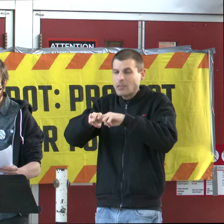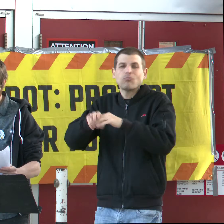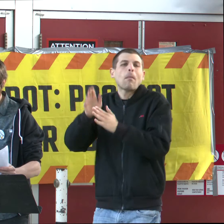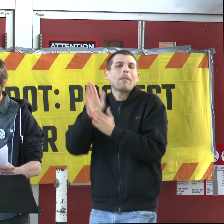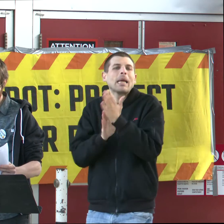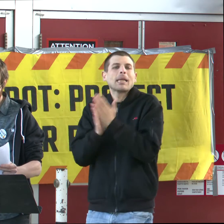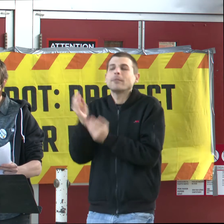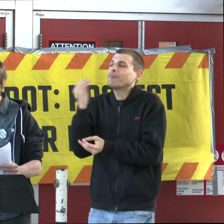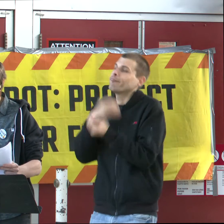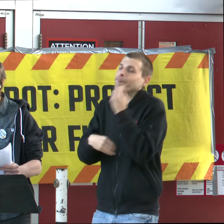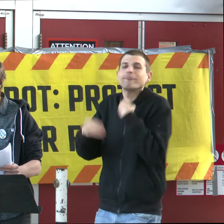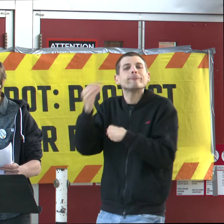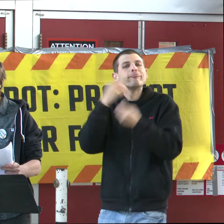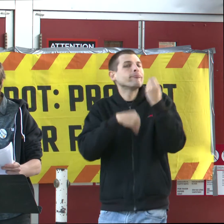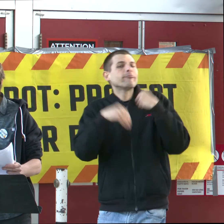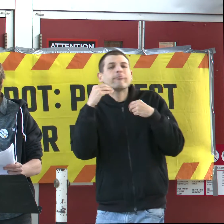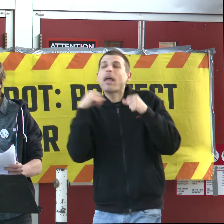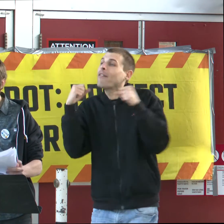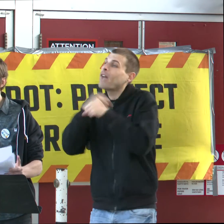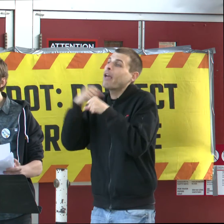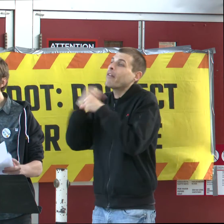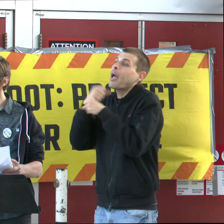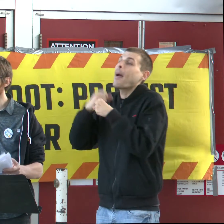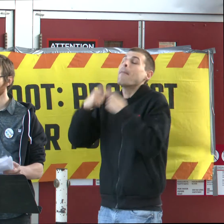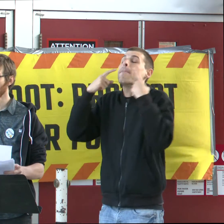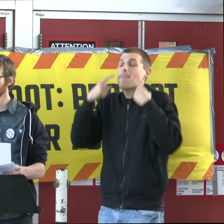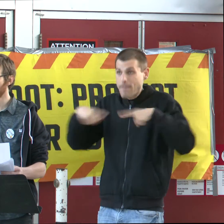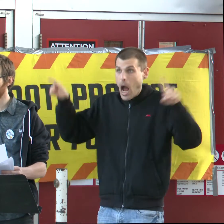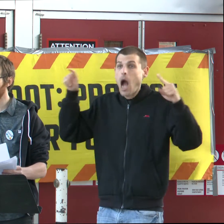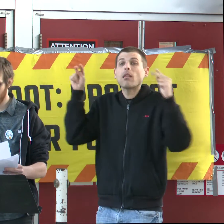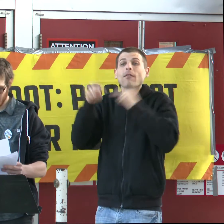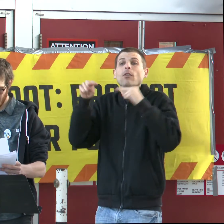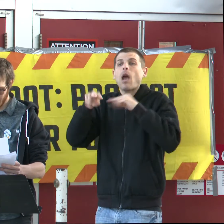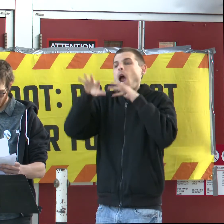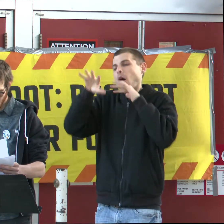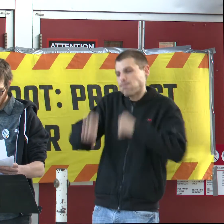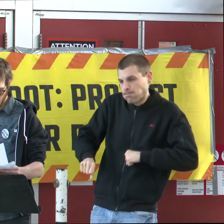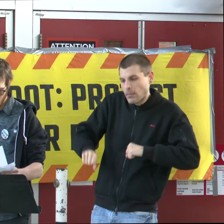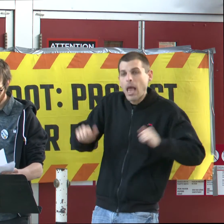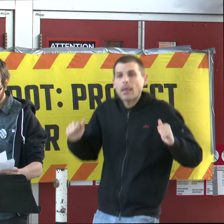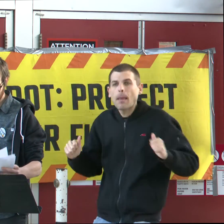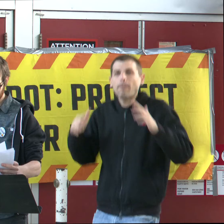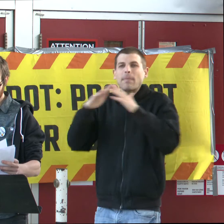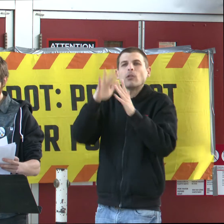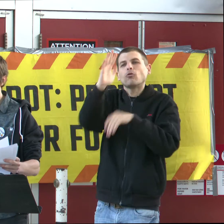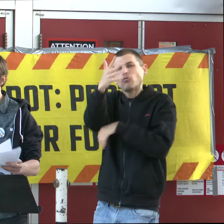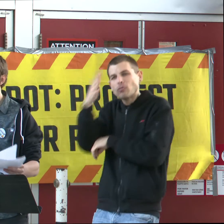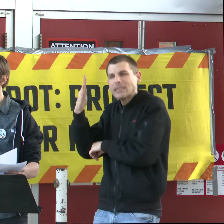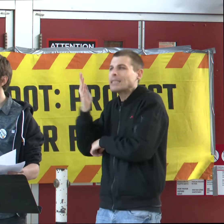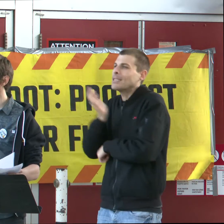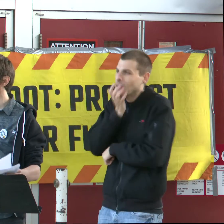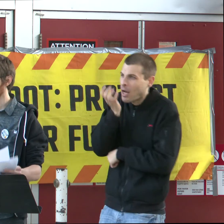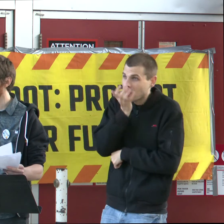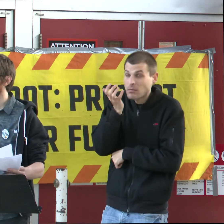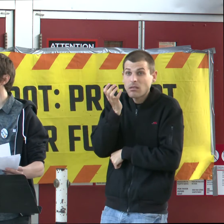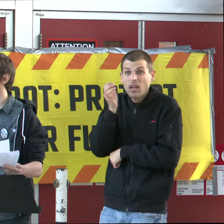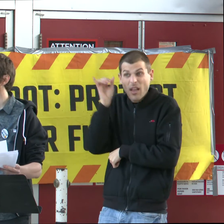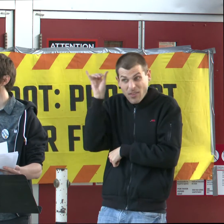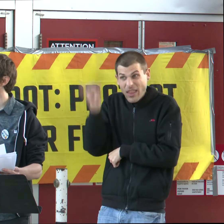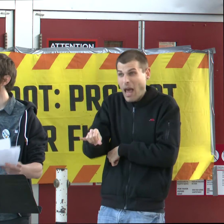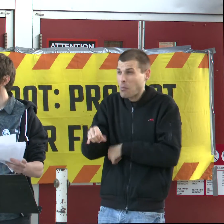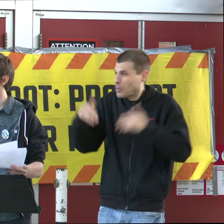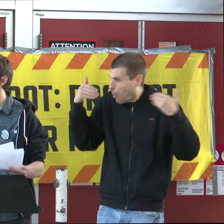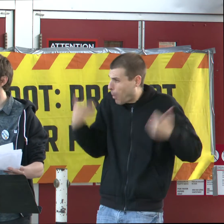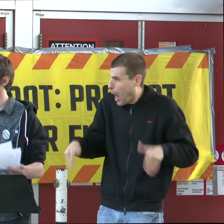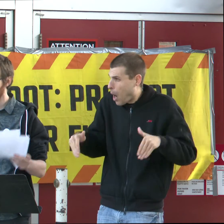to tear out Harbor Drive and replace it with a linear park. That was unprecedented at the time for municipal American politics to be saying, we don't want more